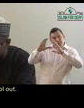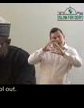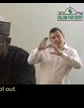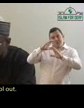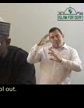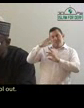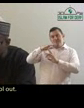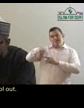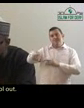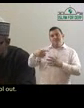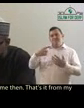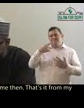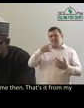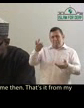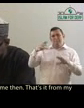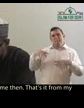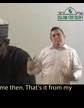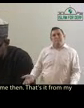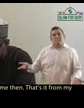Communicate. Tell him to cool out.